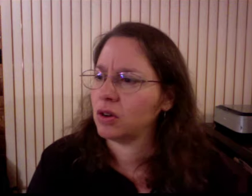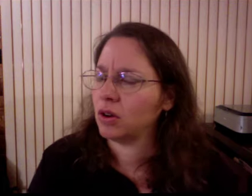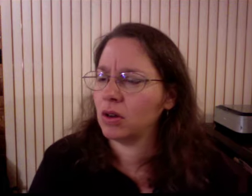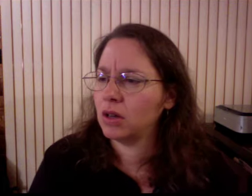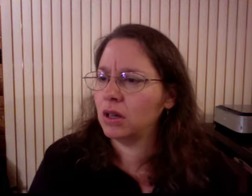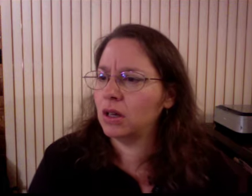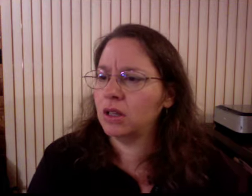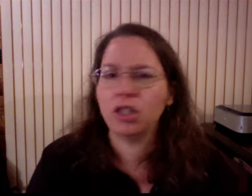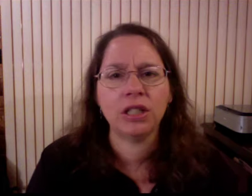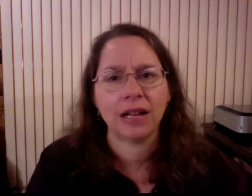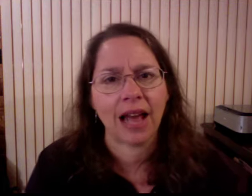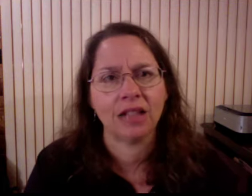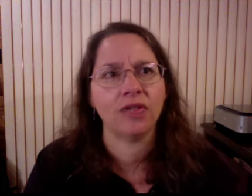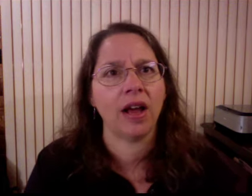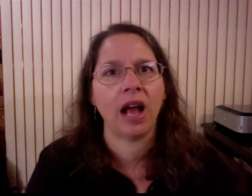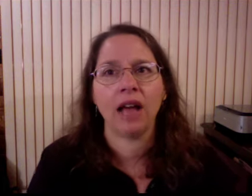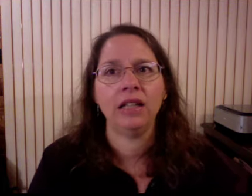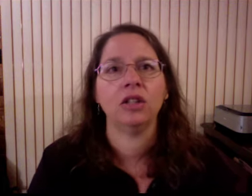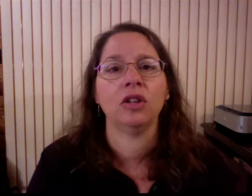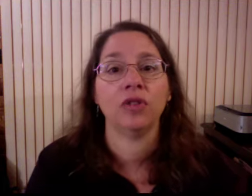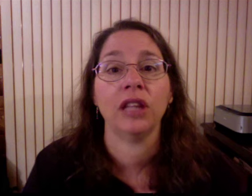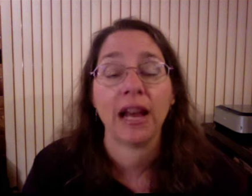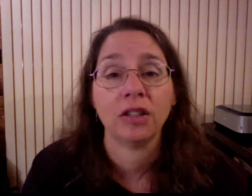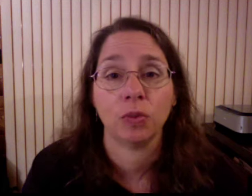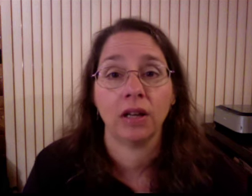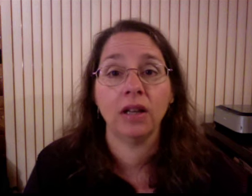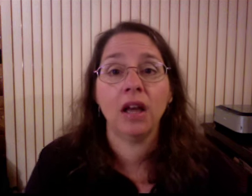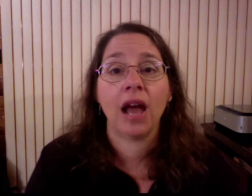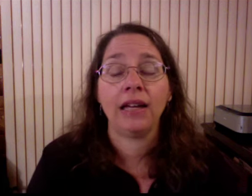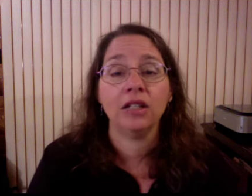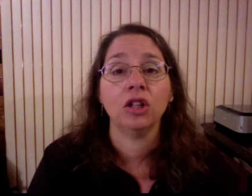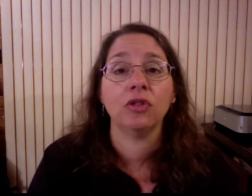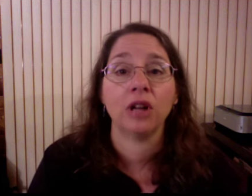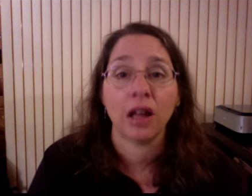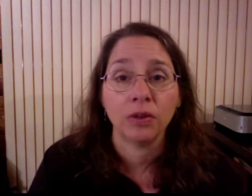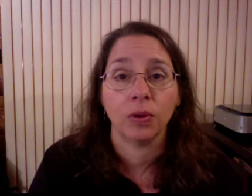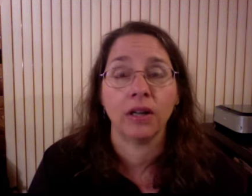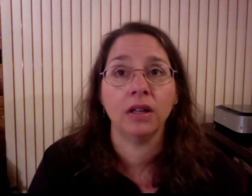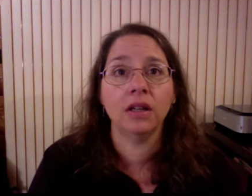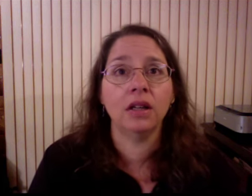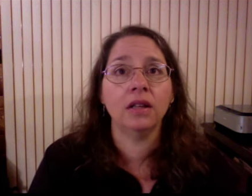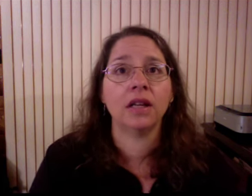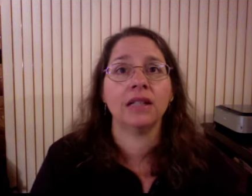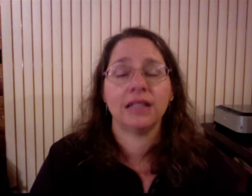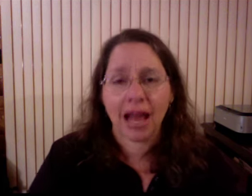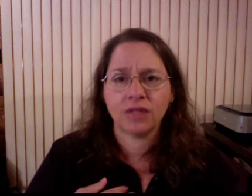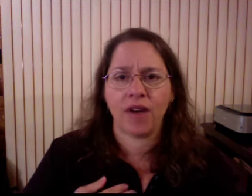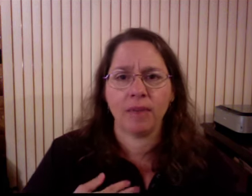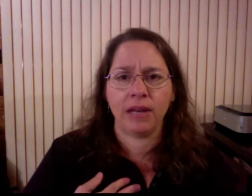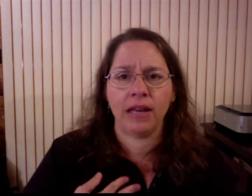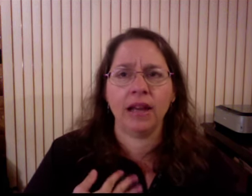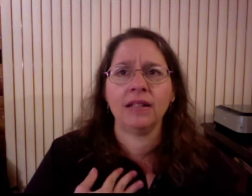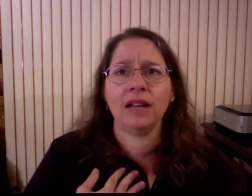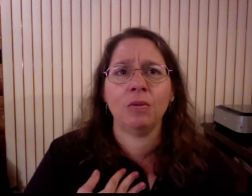girl. She's not satisfying. I need to look for the next one. I need to look for another one that can satisfy me and take away